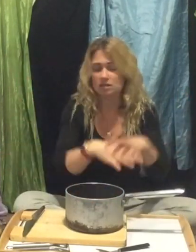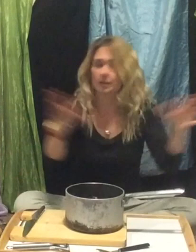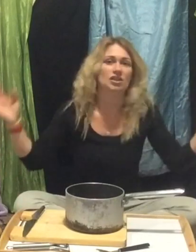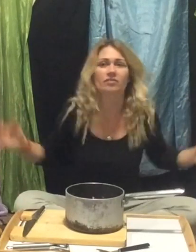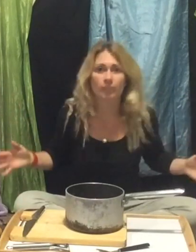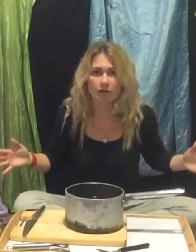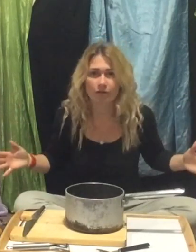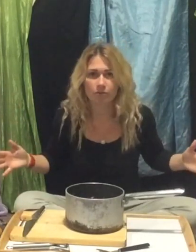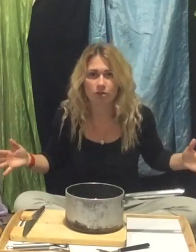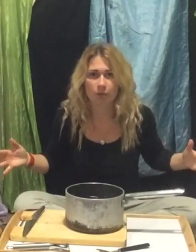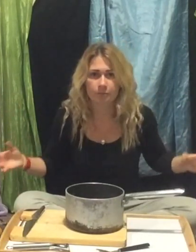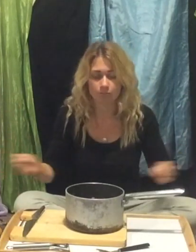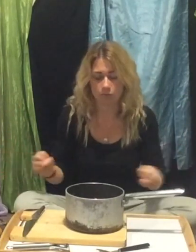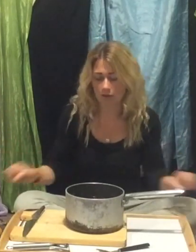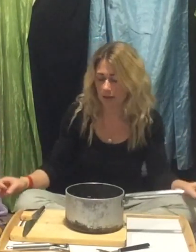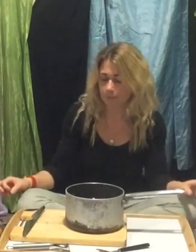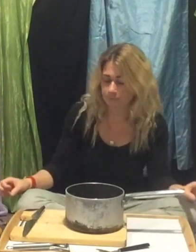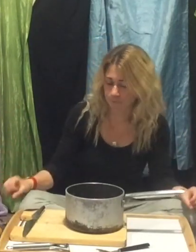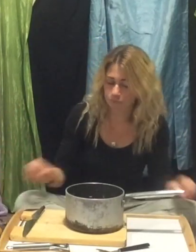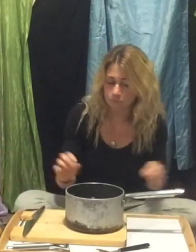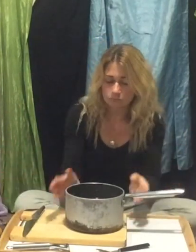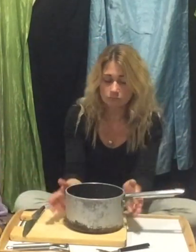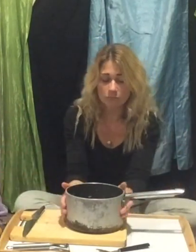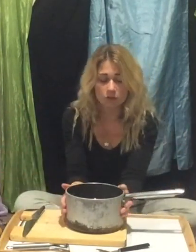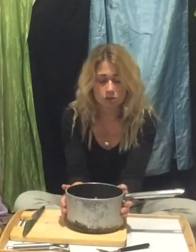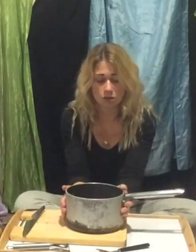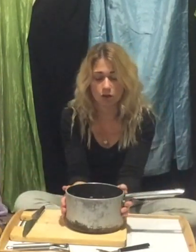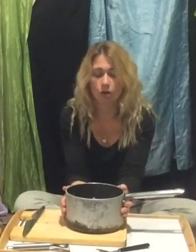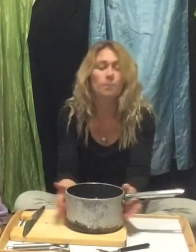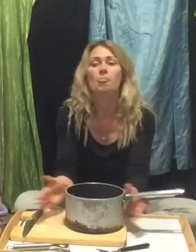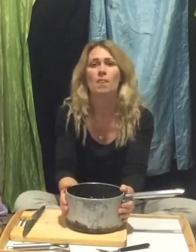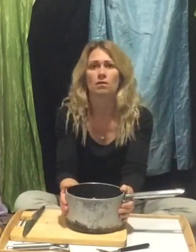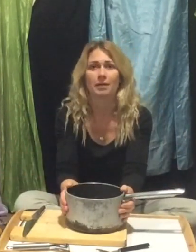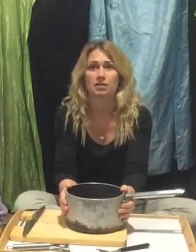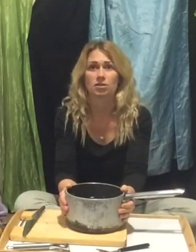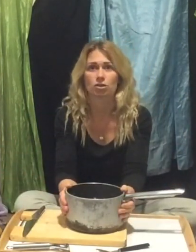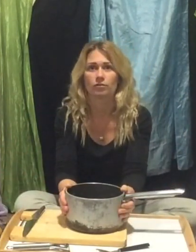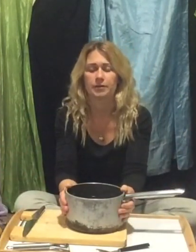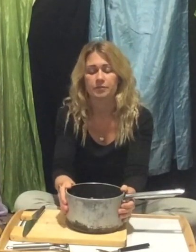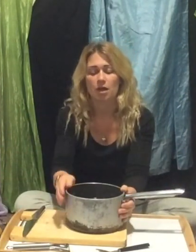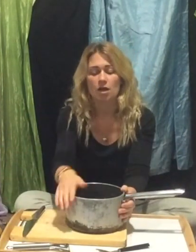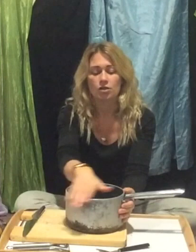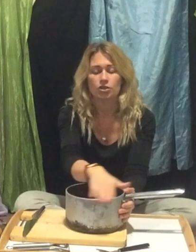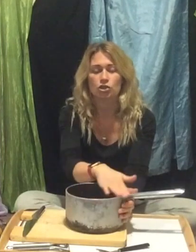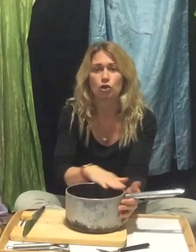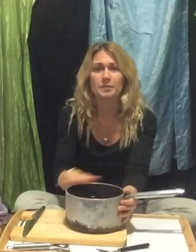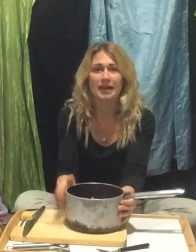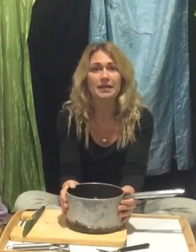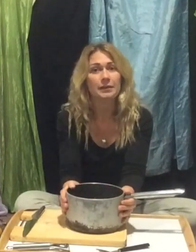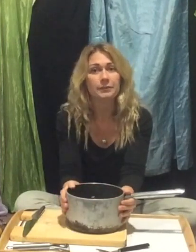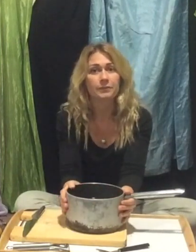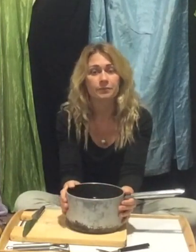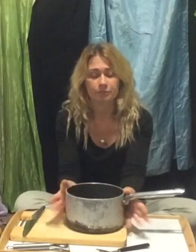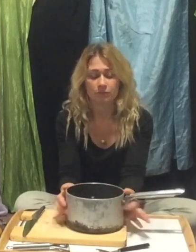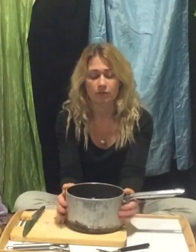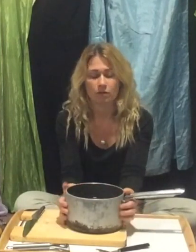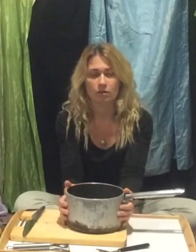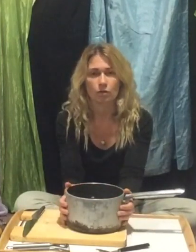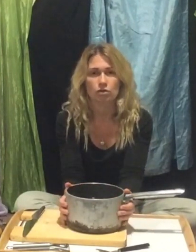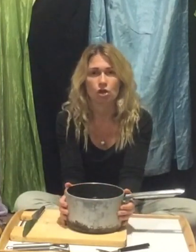splash everybody around you. Okay. So, back to the story. The two men